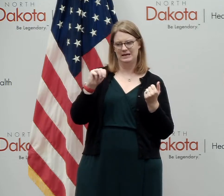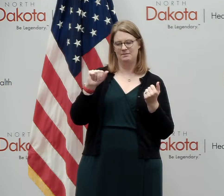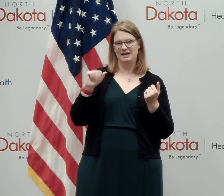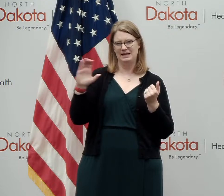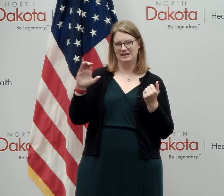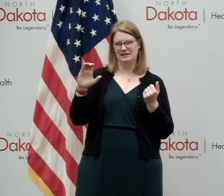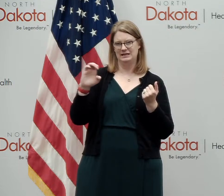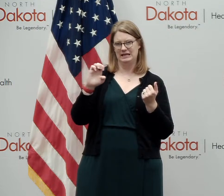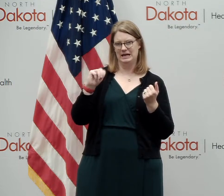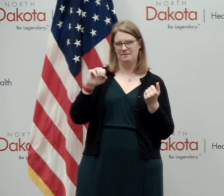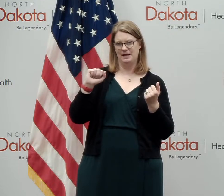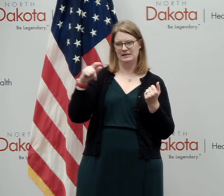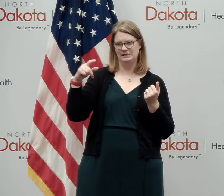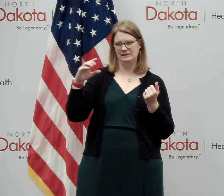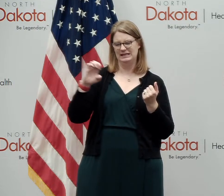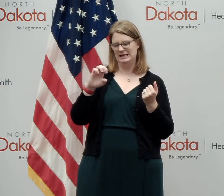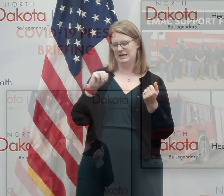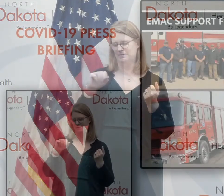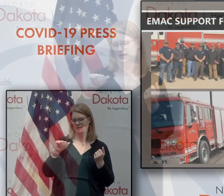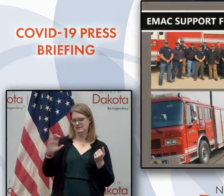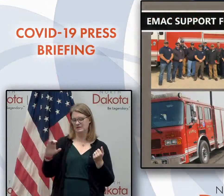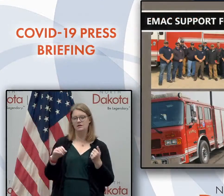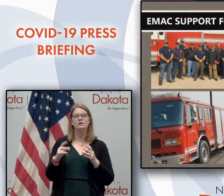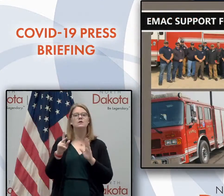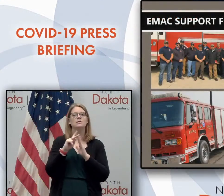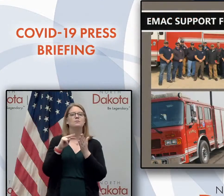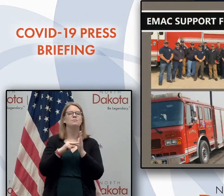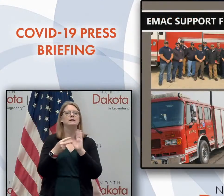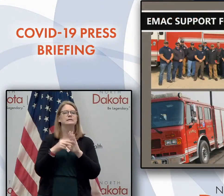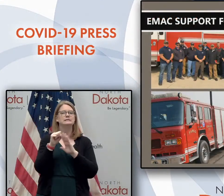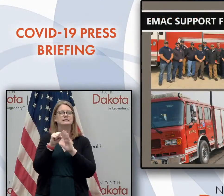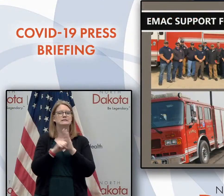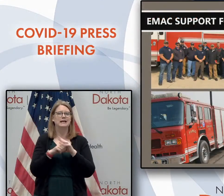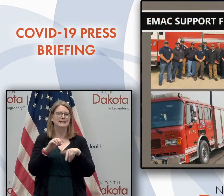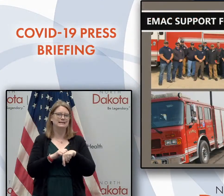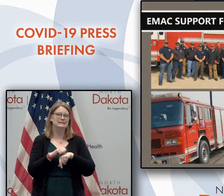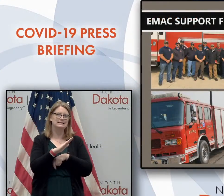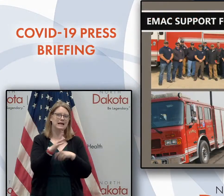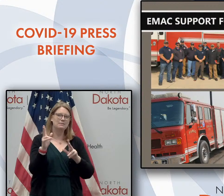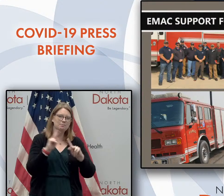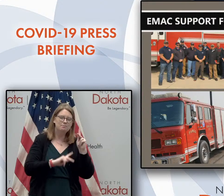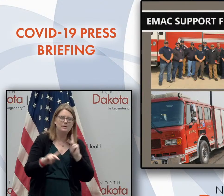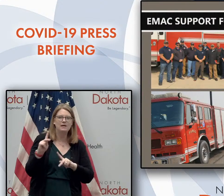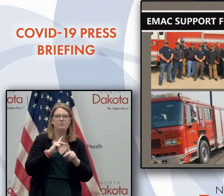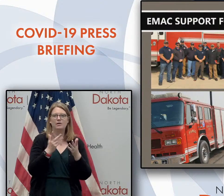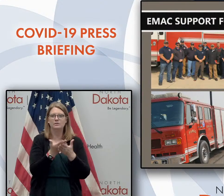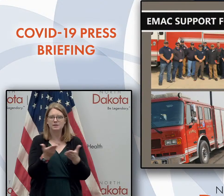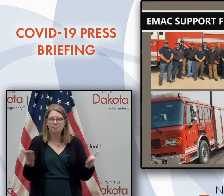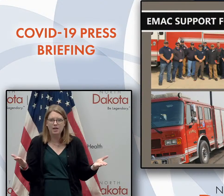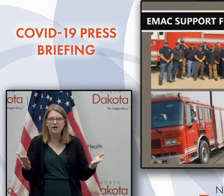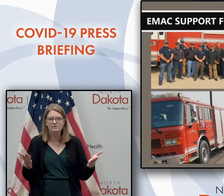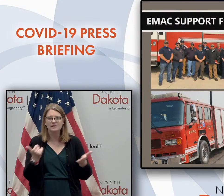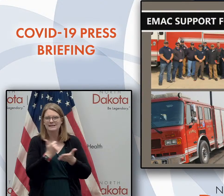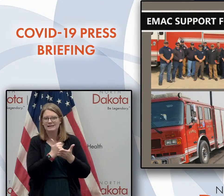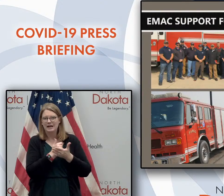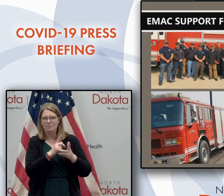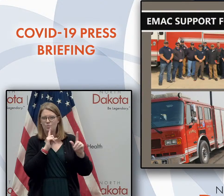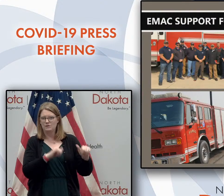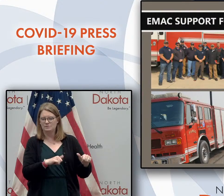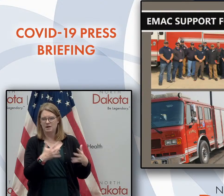EMAC. It's a mechanism that allows states to send personnel, equipment, and supplies to assist with the response and recovery